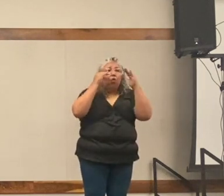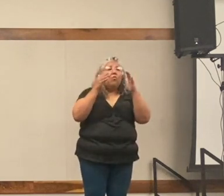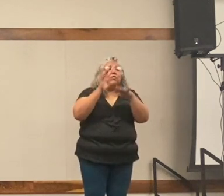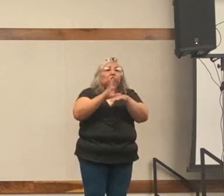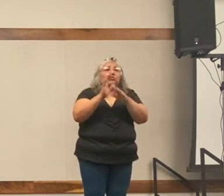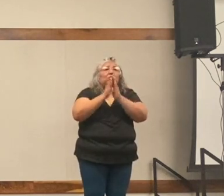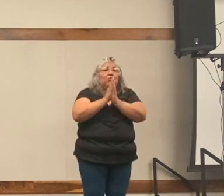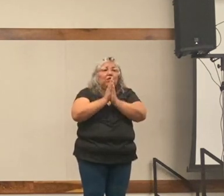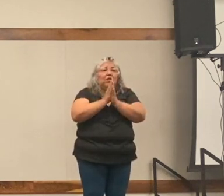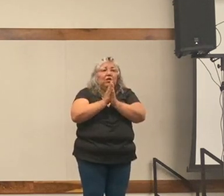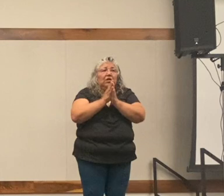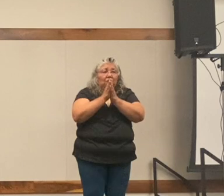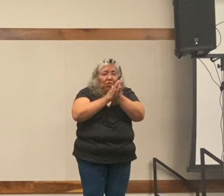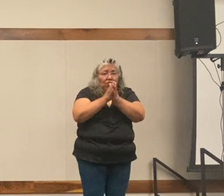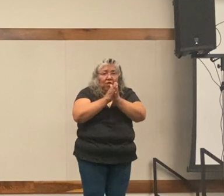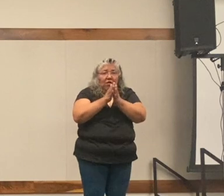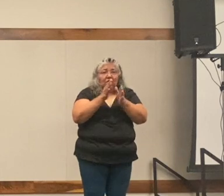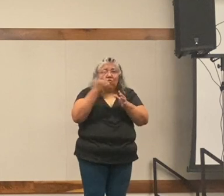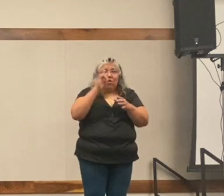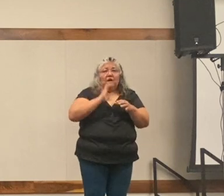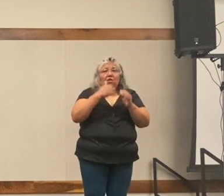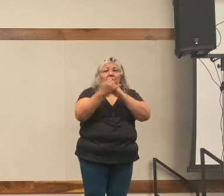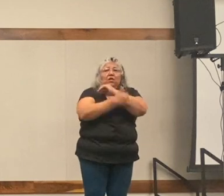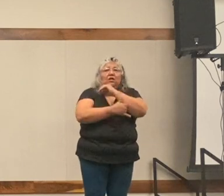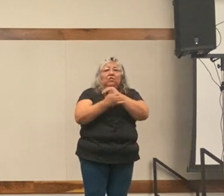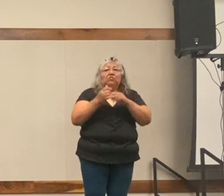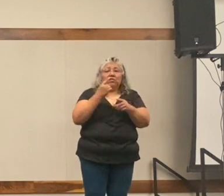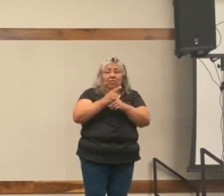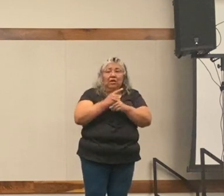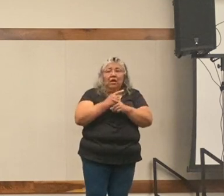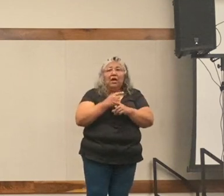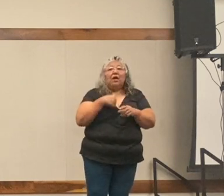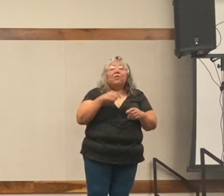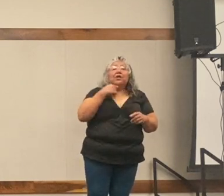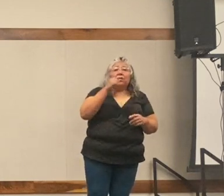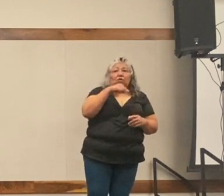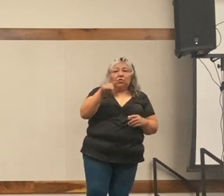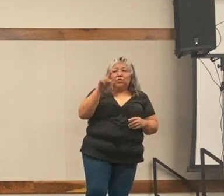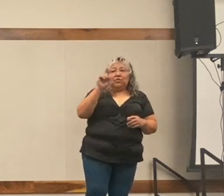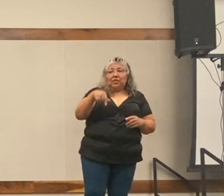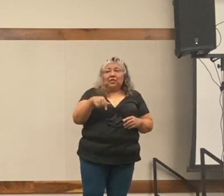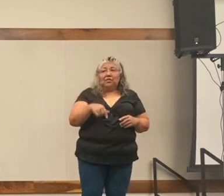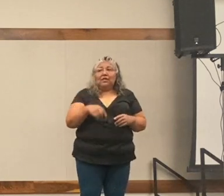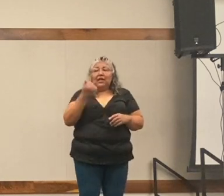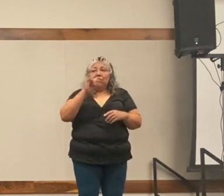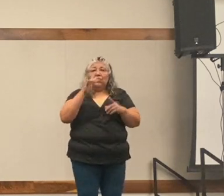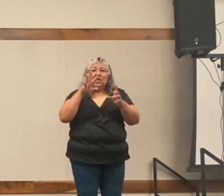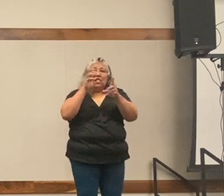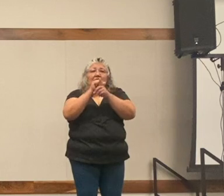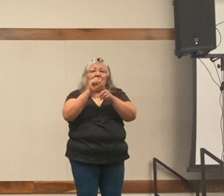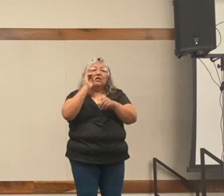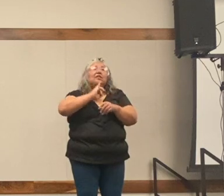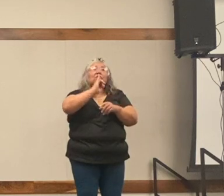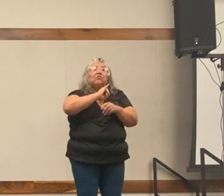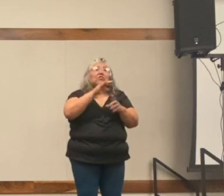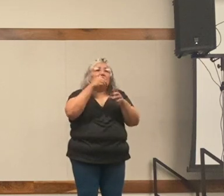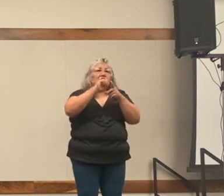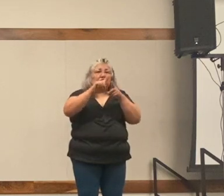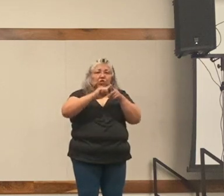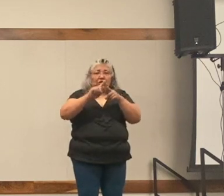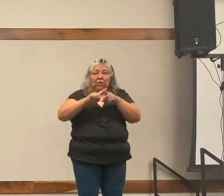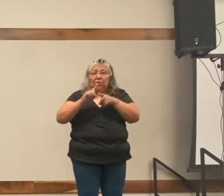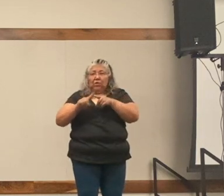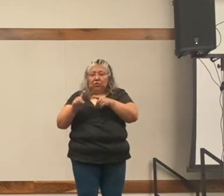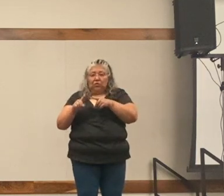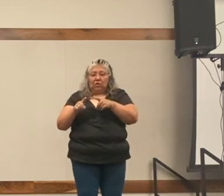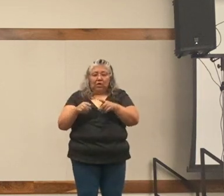is praying fervently on behalf of our country. Right? I'm going to tell you this. Anybody who attacks Israel, shame on you. I'm